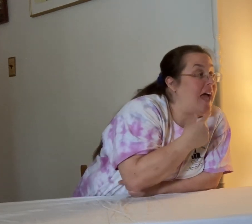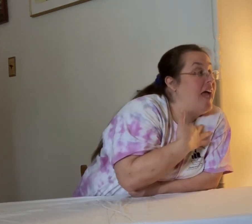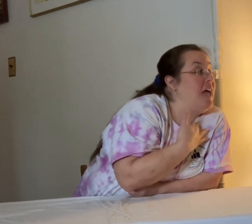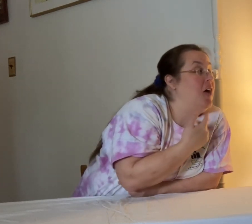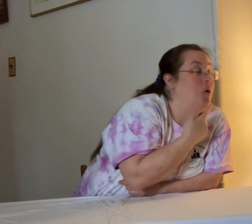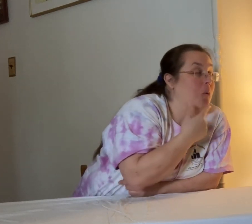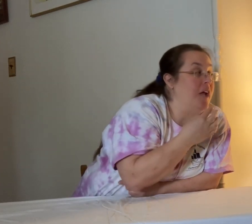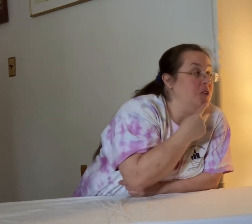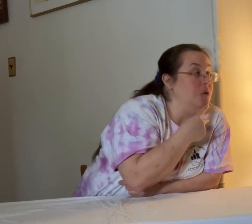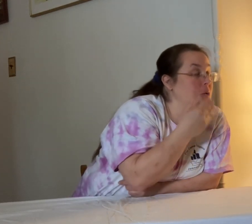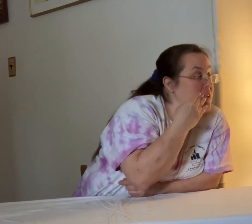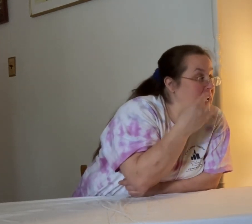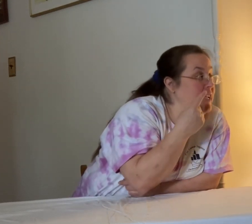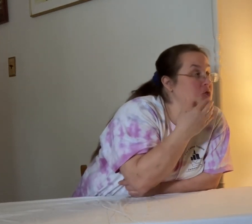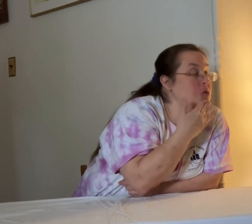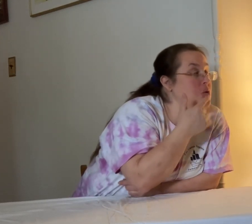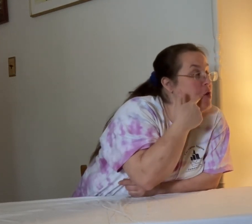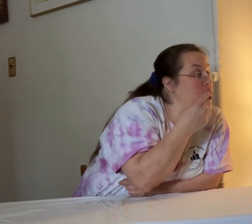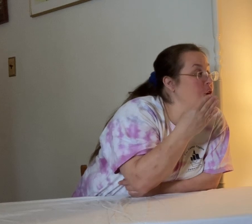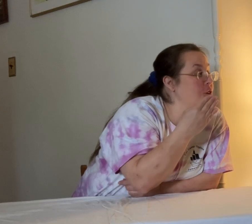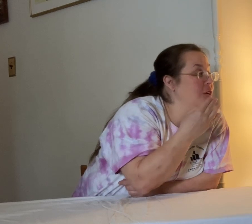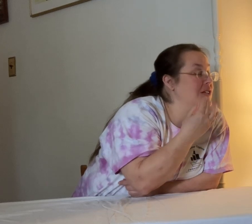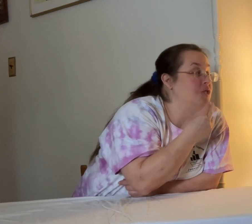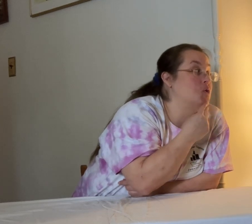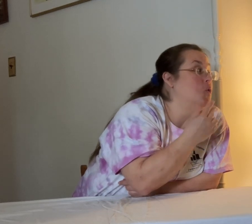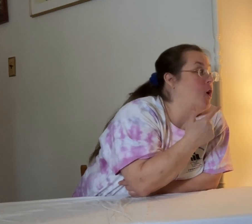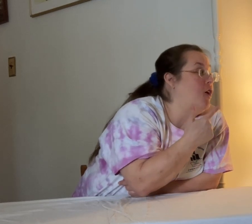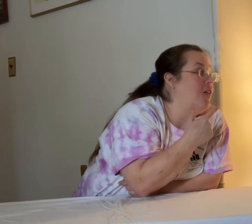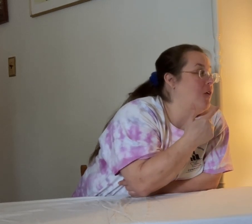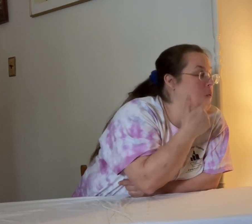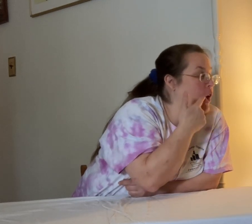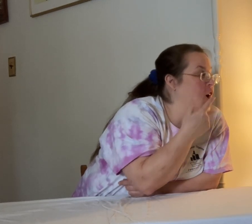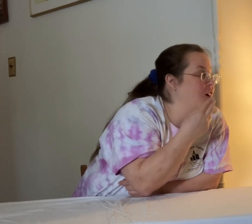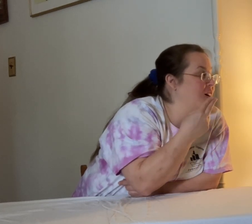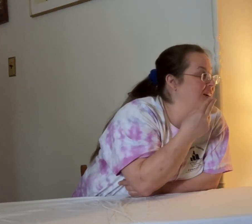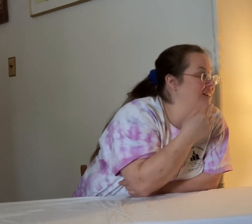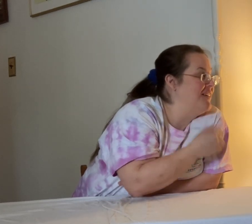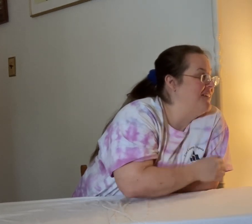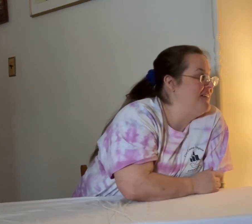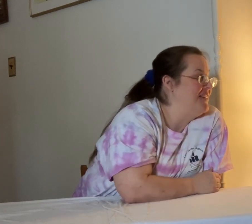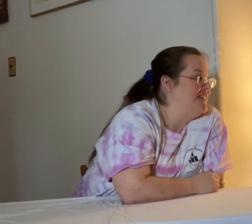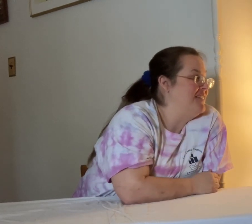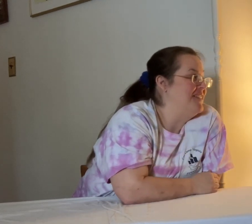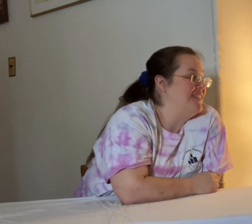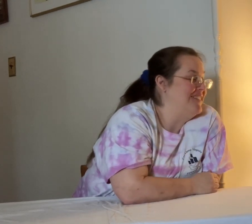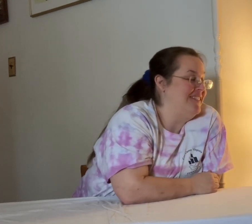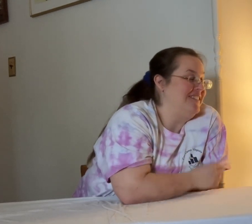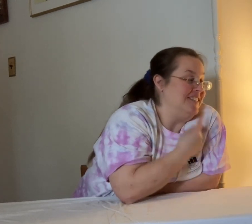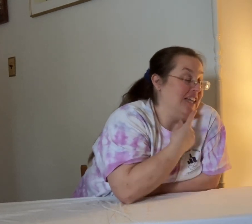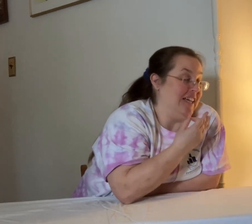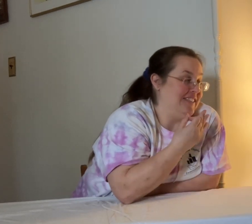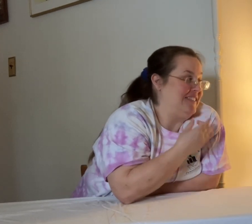day when you need to learn school When work. I need to learn new things. Yes. Yay.